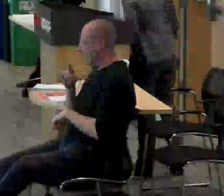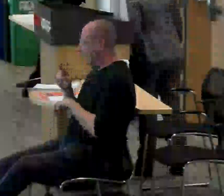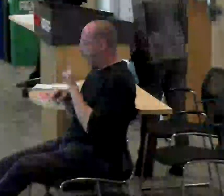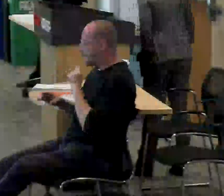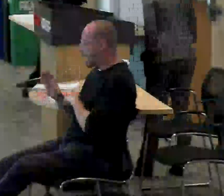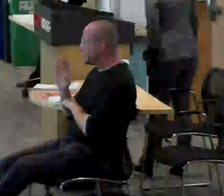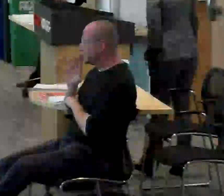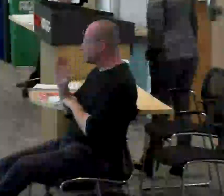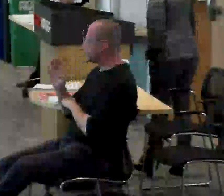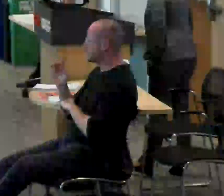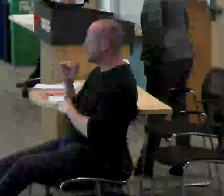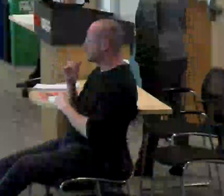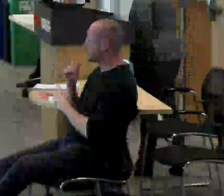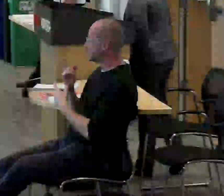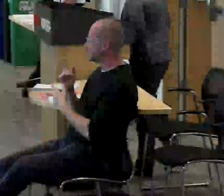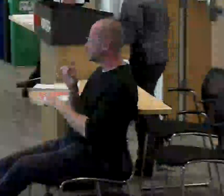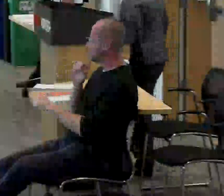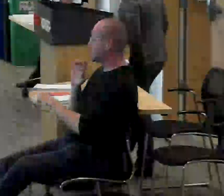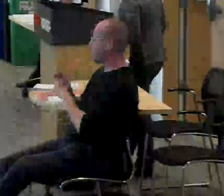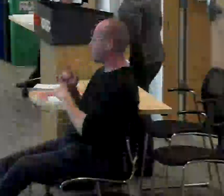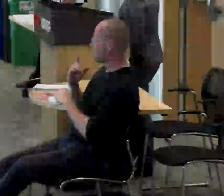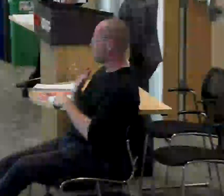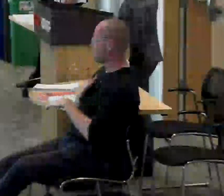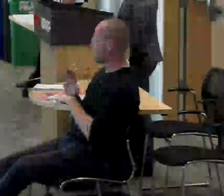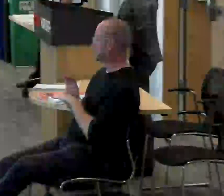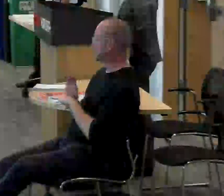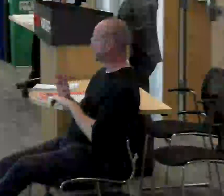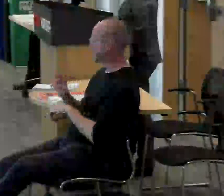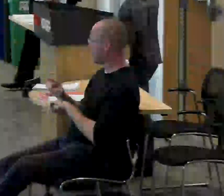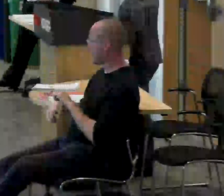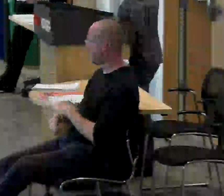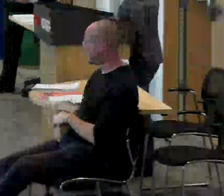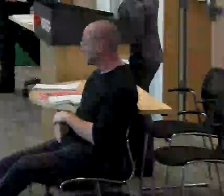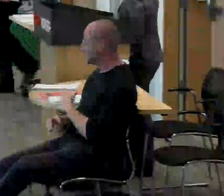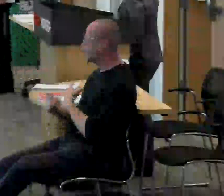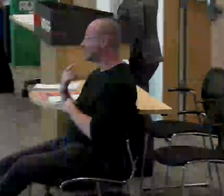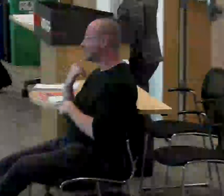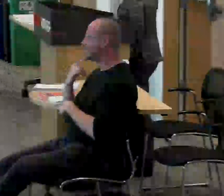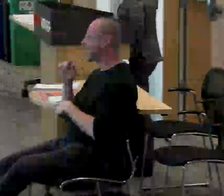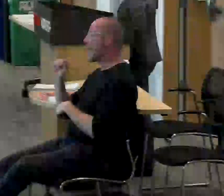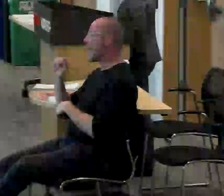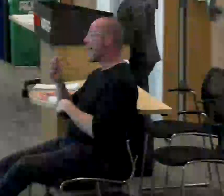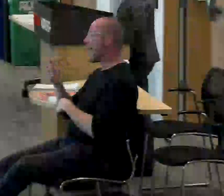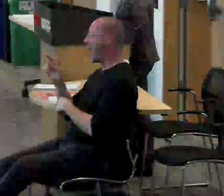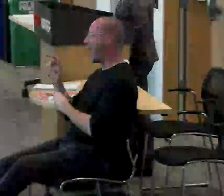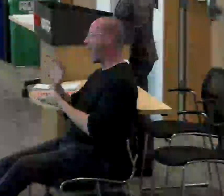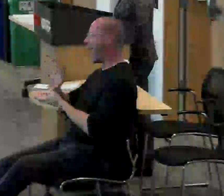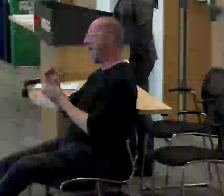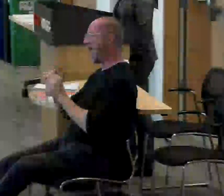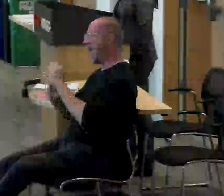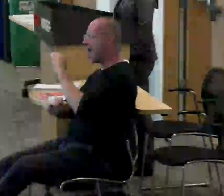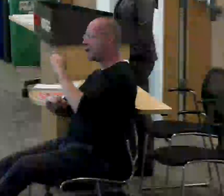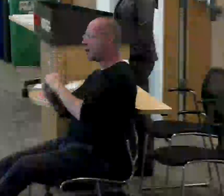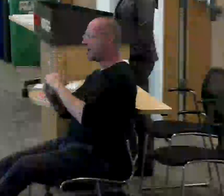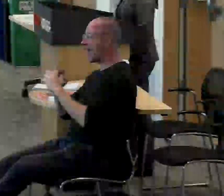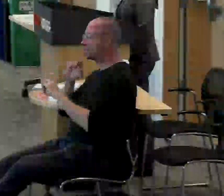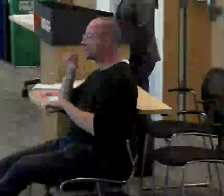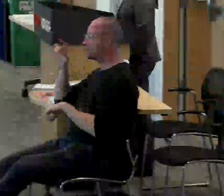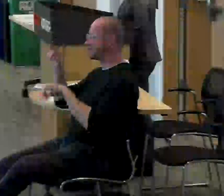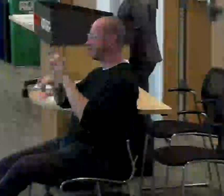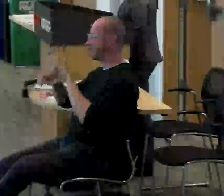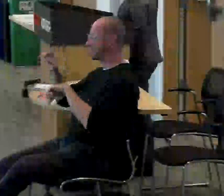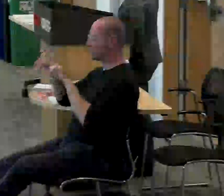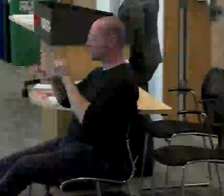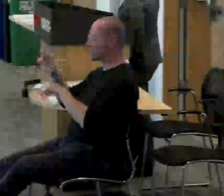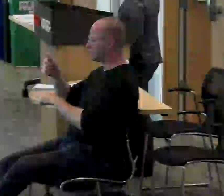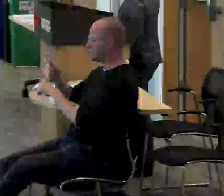kidding. So the aggregate cap differs from state to state. Each state's allowed to set their own aggregate cap, and it's tied